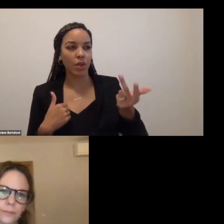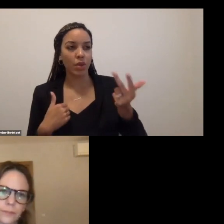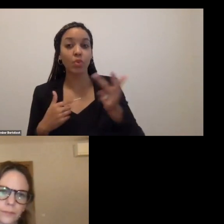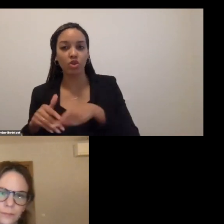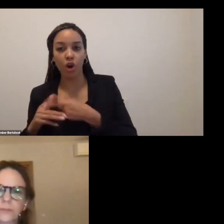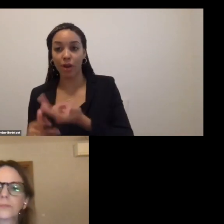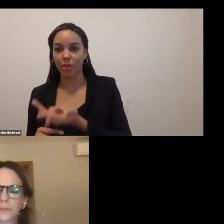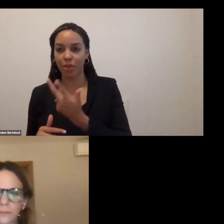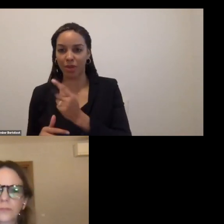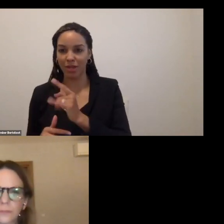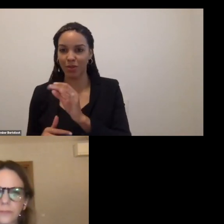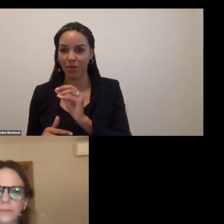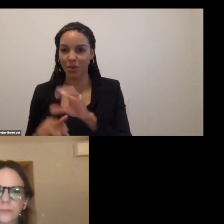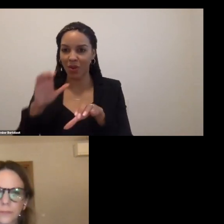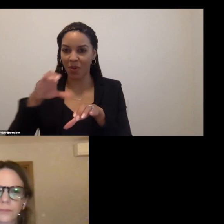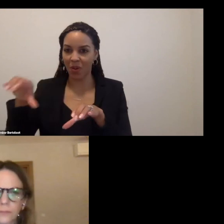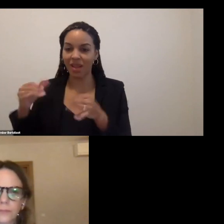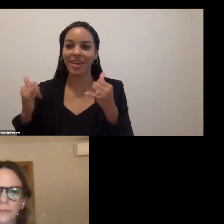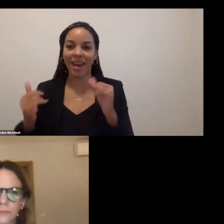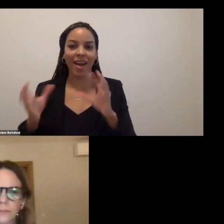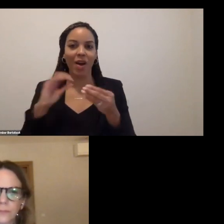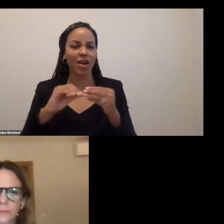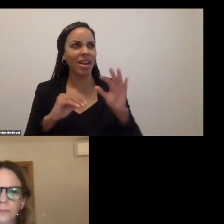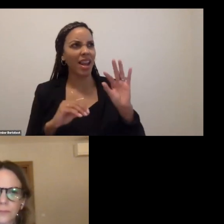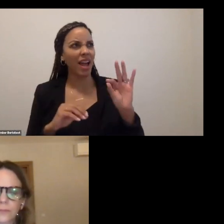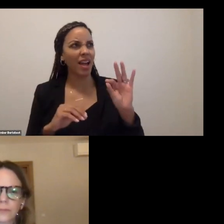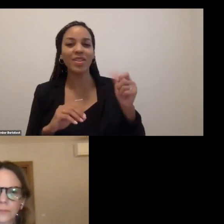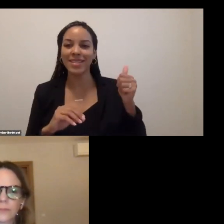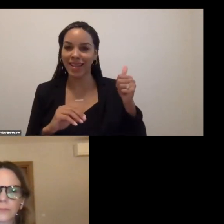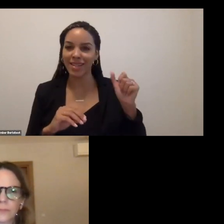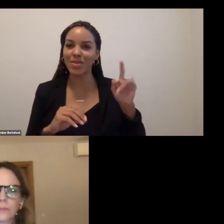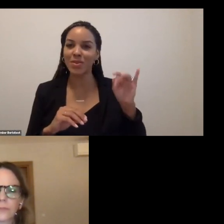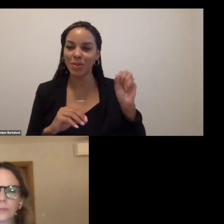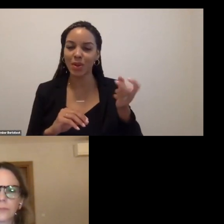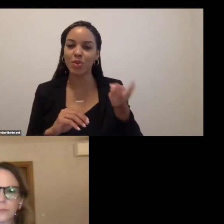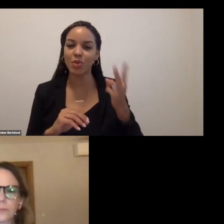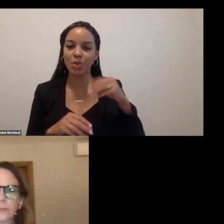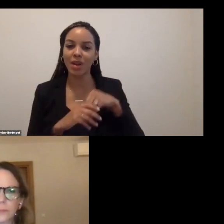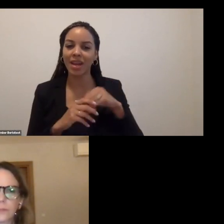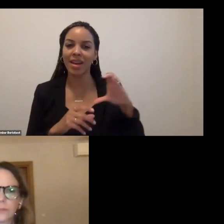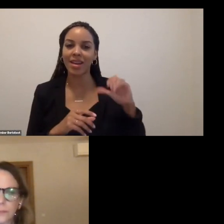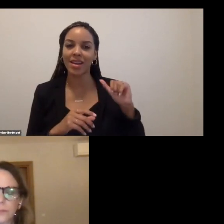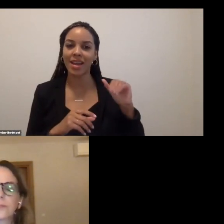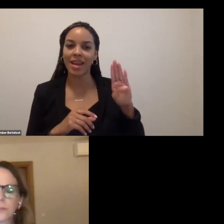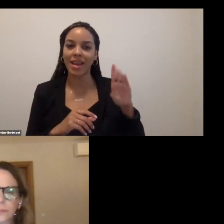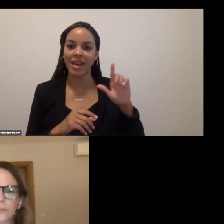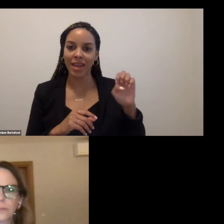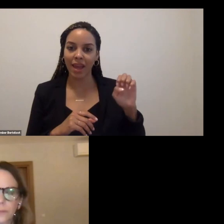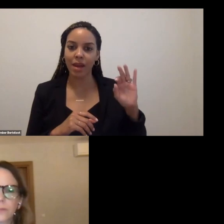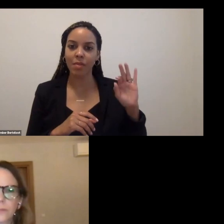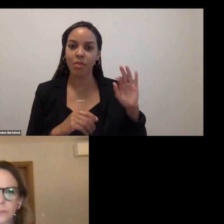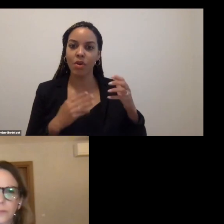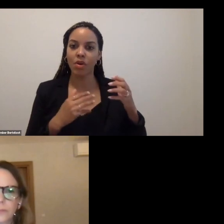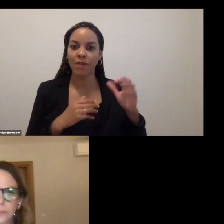9-10 studios, 2 in Cable Factory and 8 in the Suomenlinna